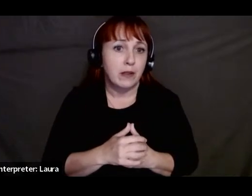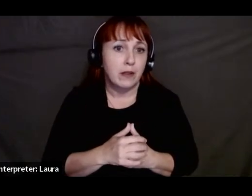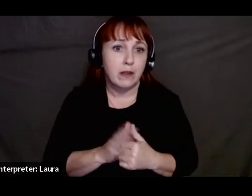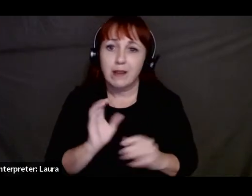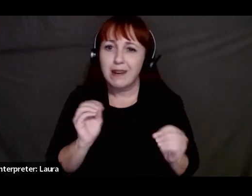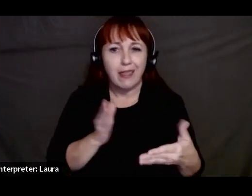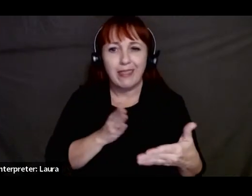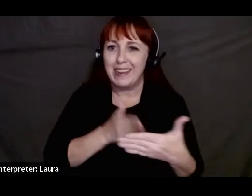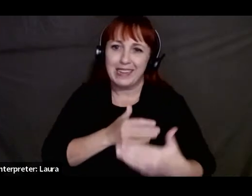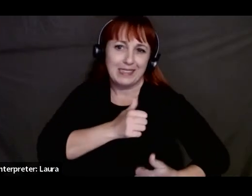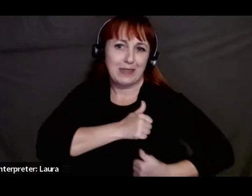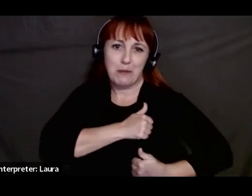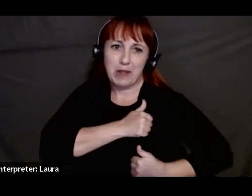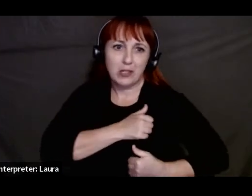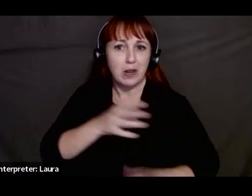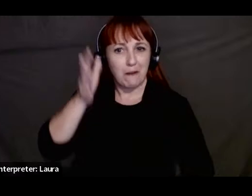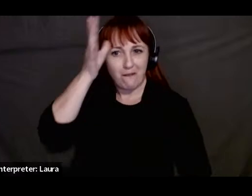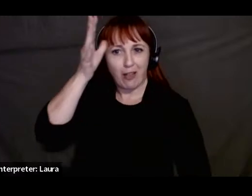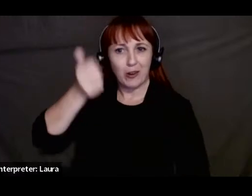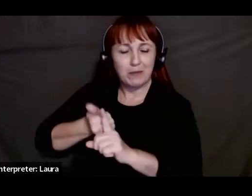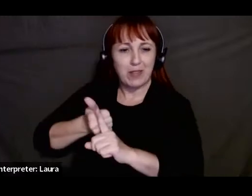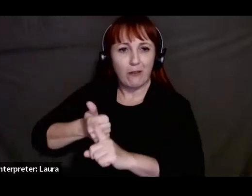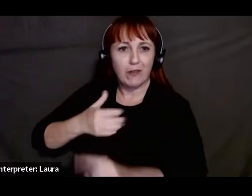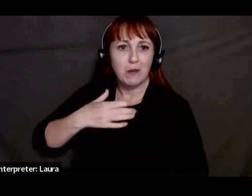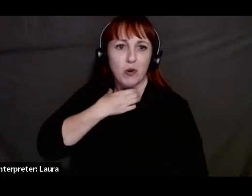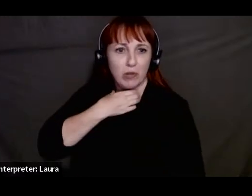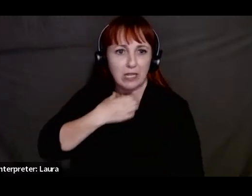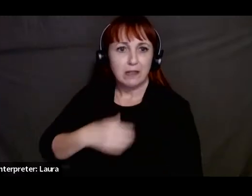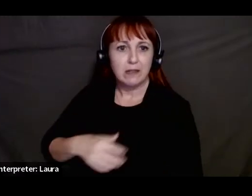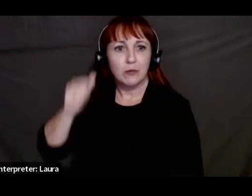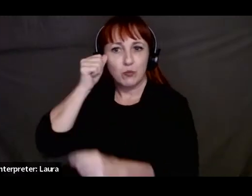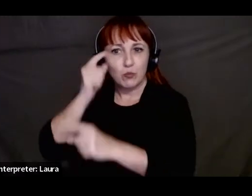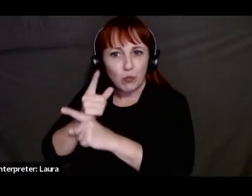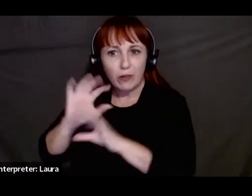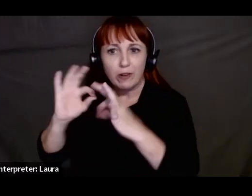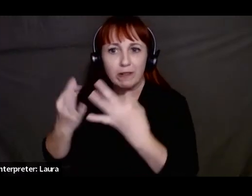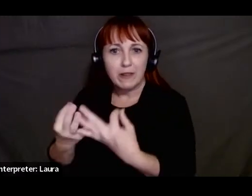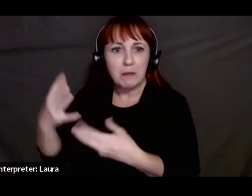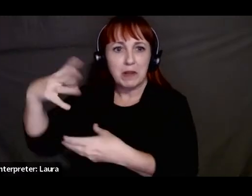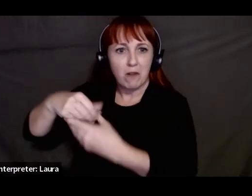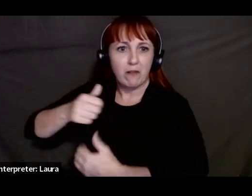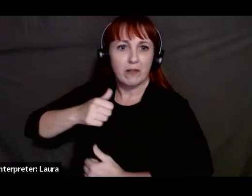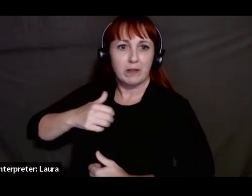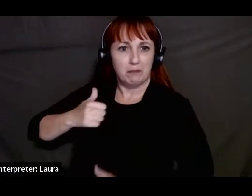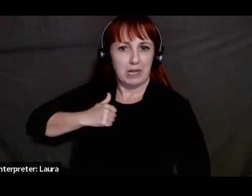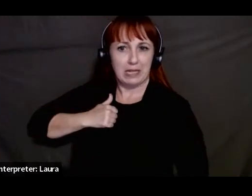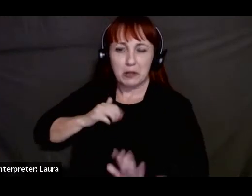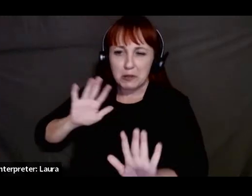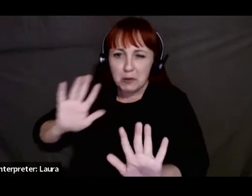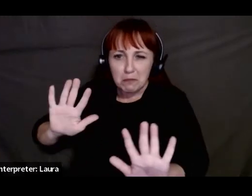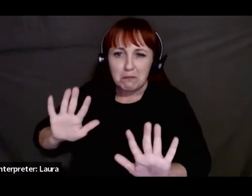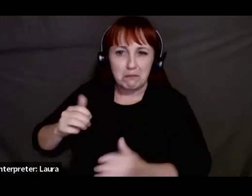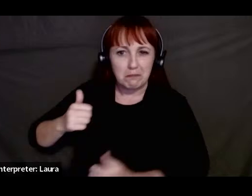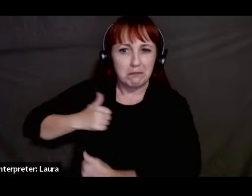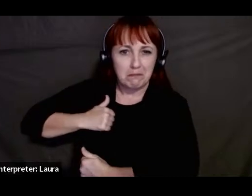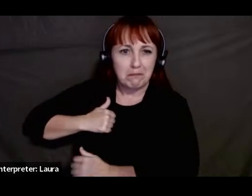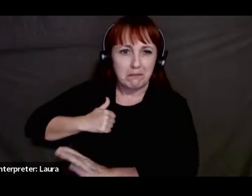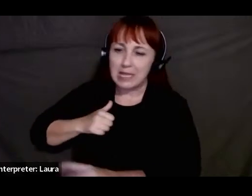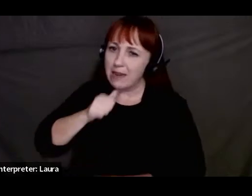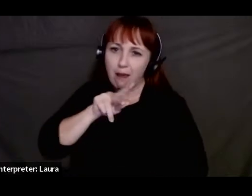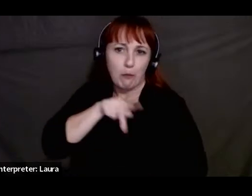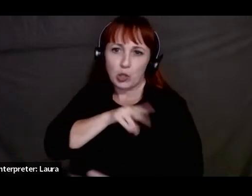the military. My father was a Marine, brother-in-law was a Marine. So this isn't